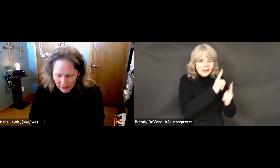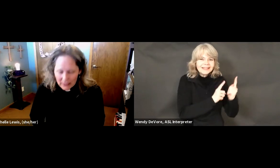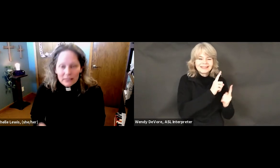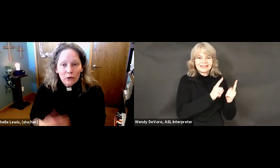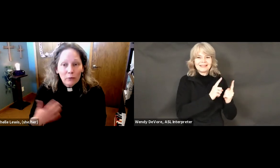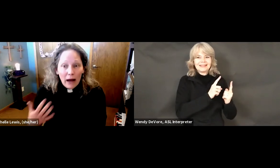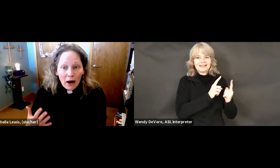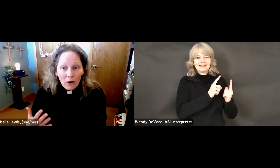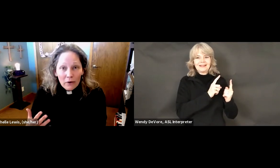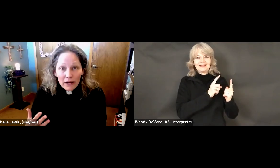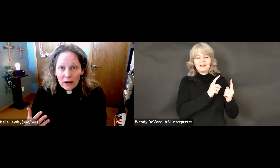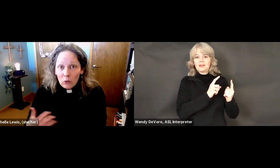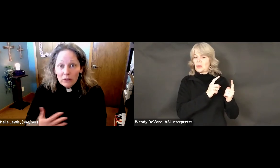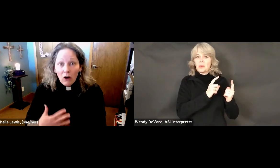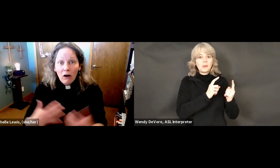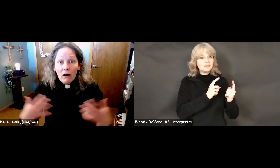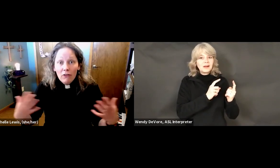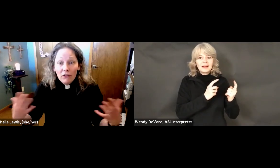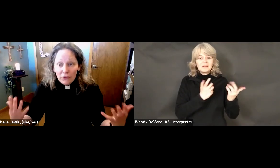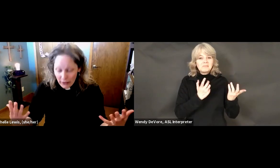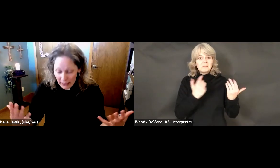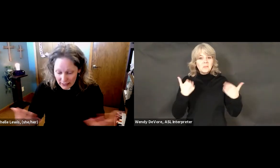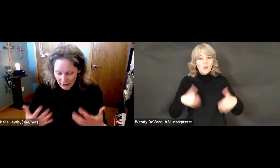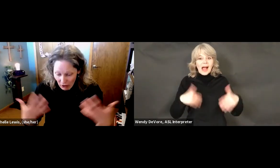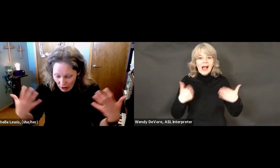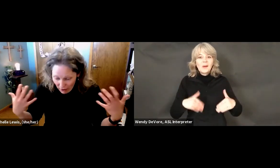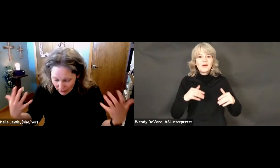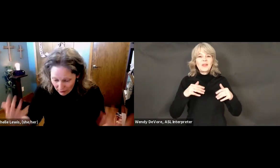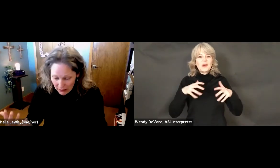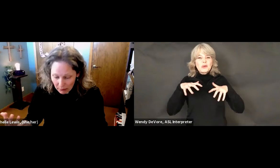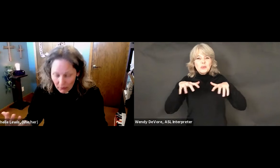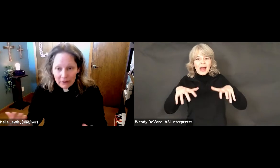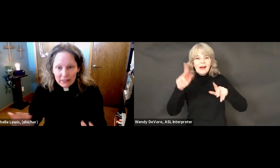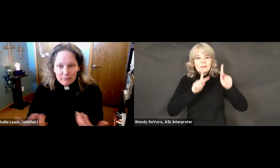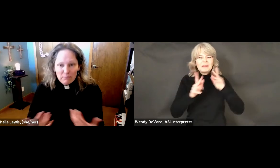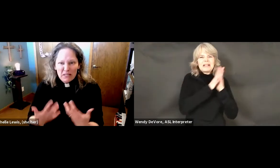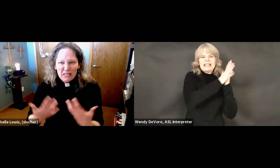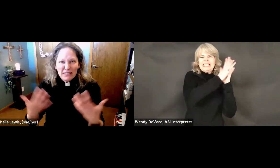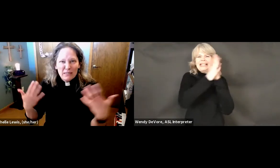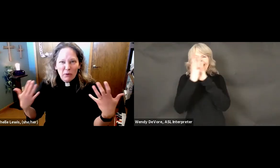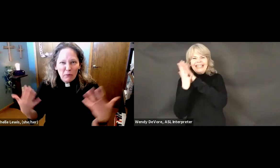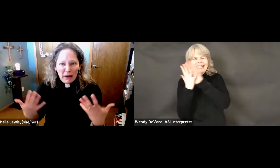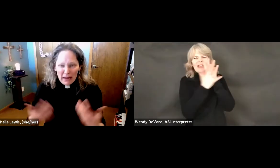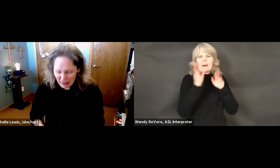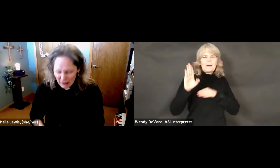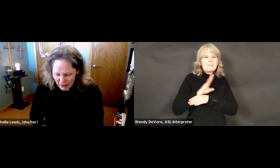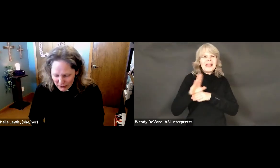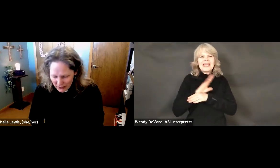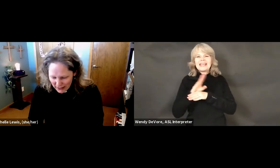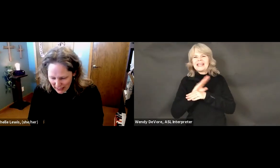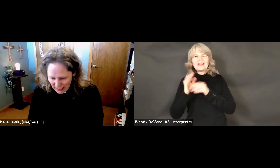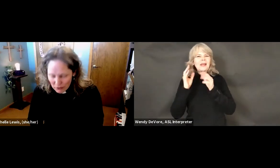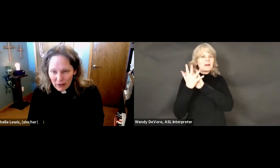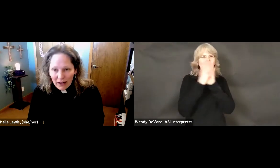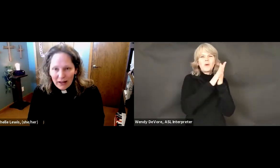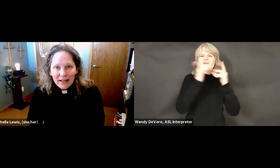somehow in this crowd, with all the noise and all the people and this busy parade and all sorts